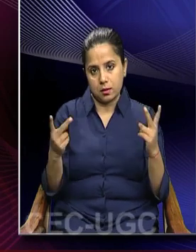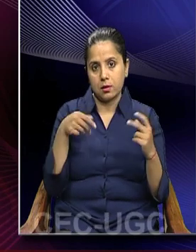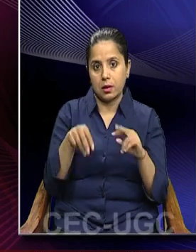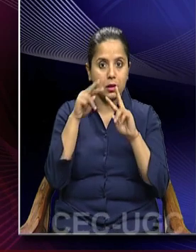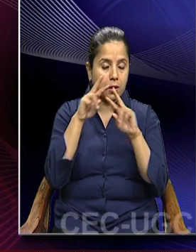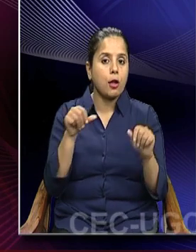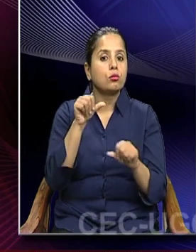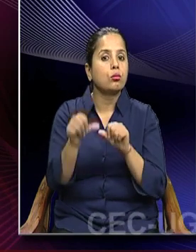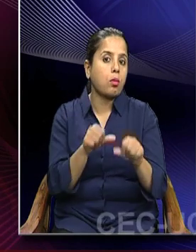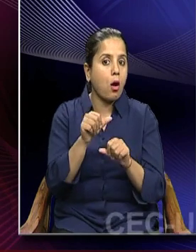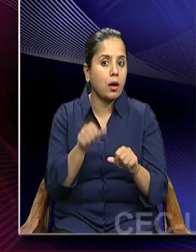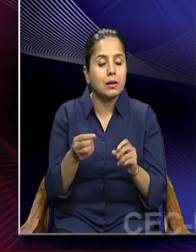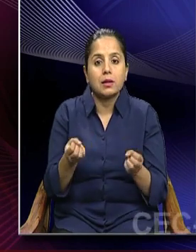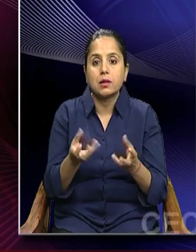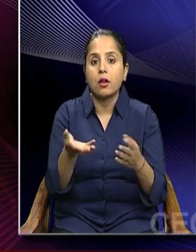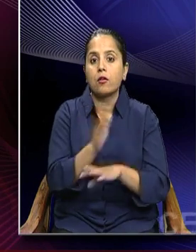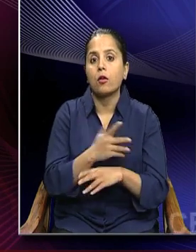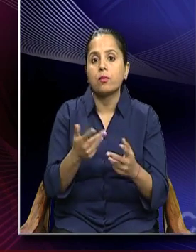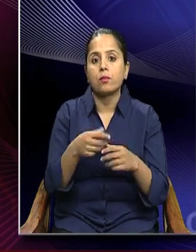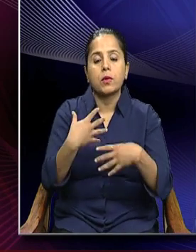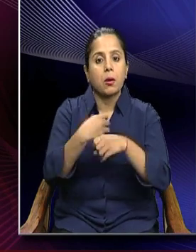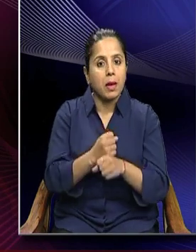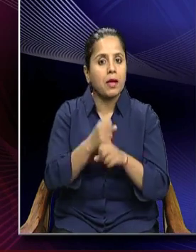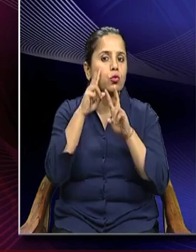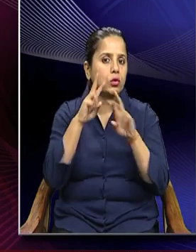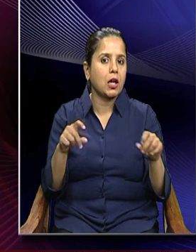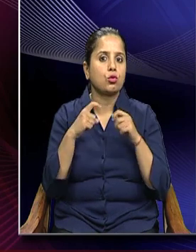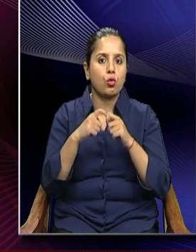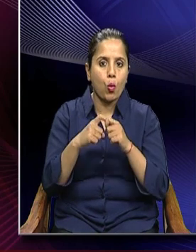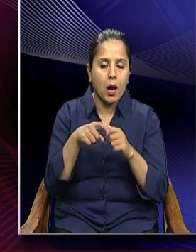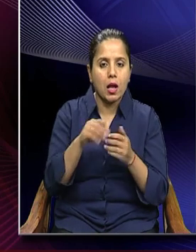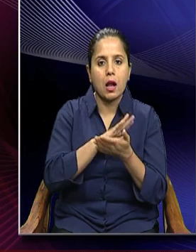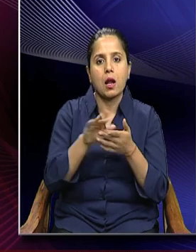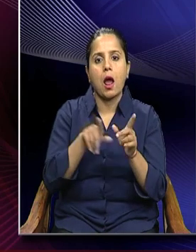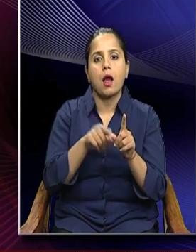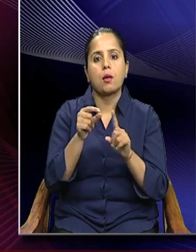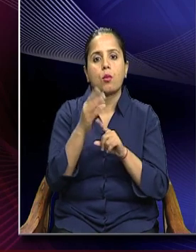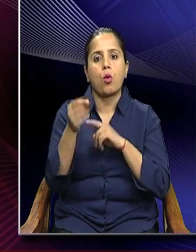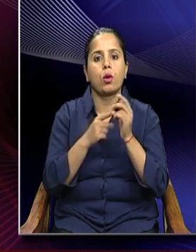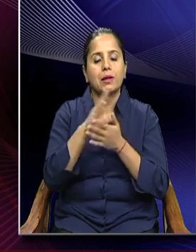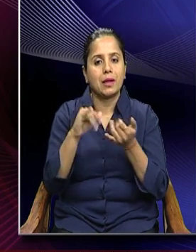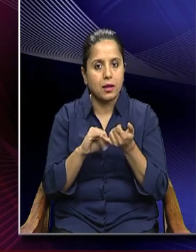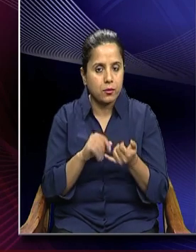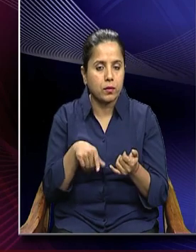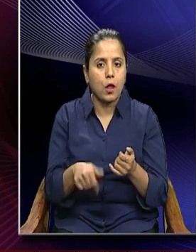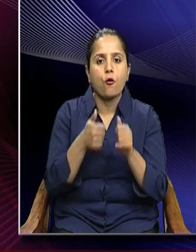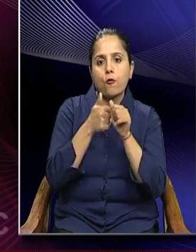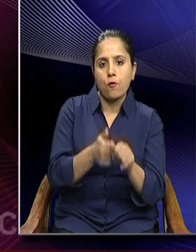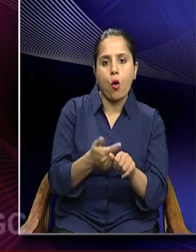research process begins by formulating research questions and hypotheses, which is followed by